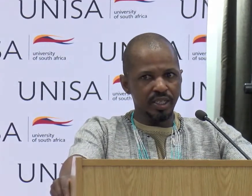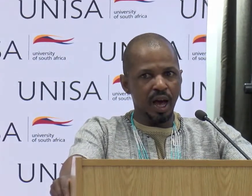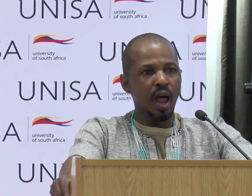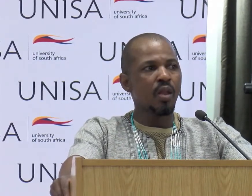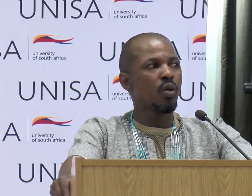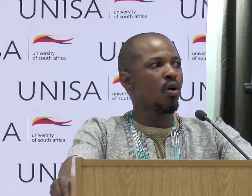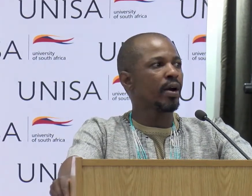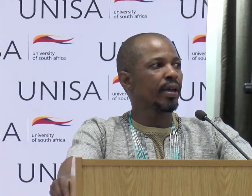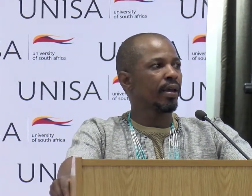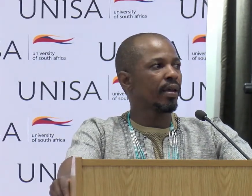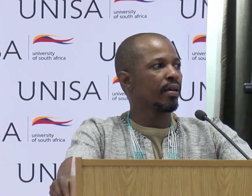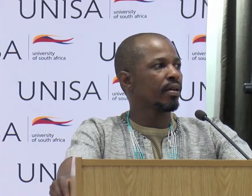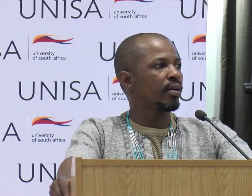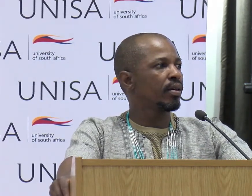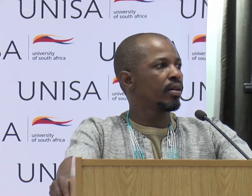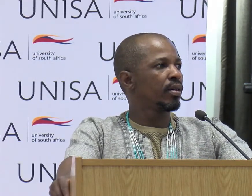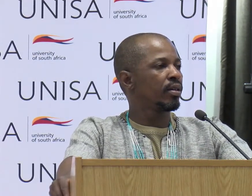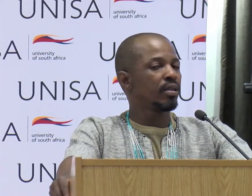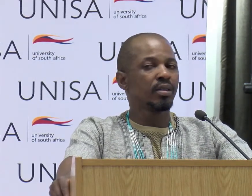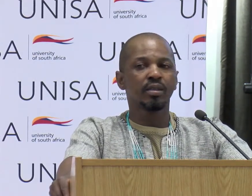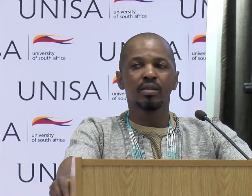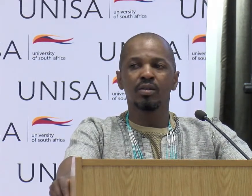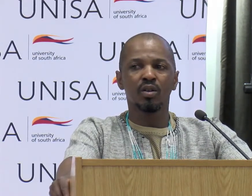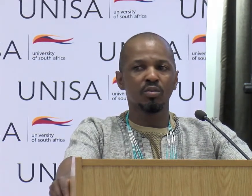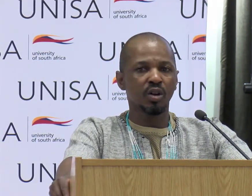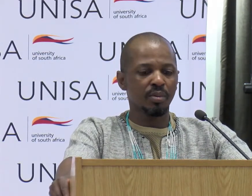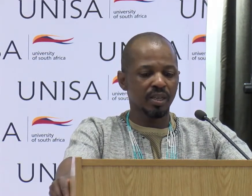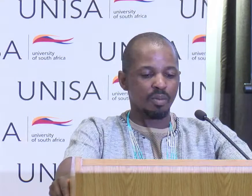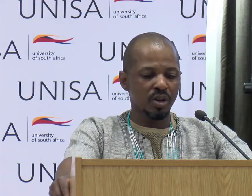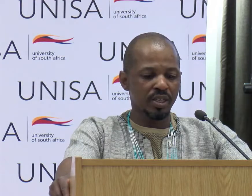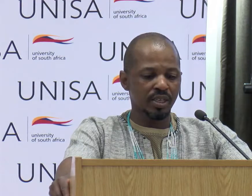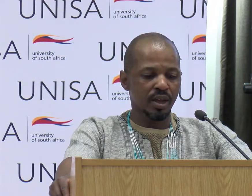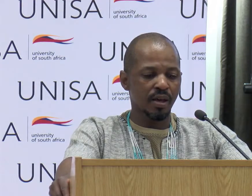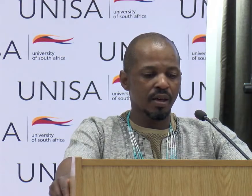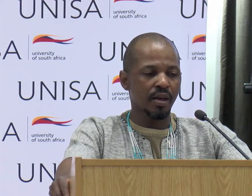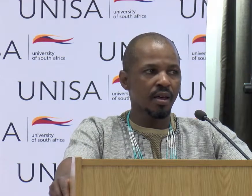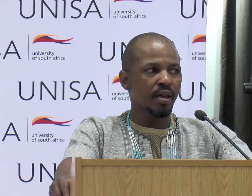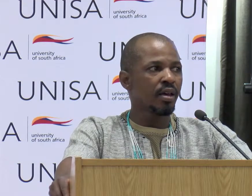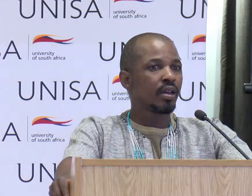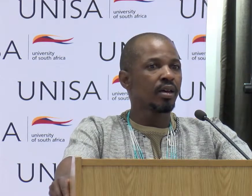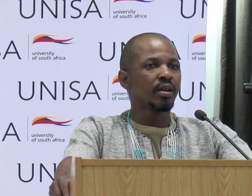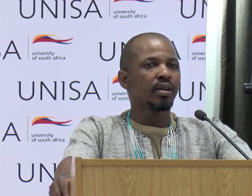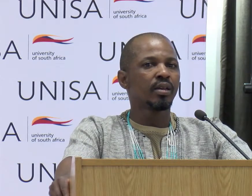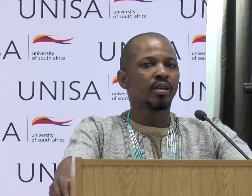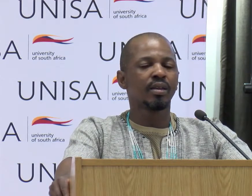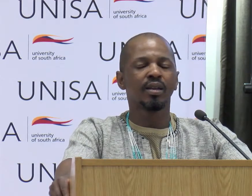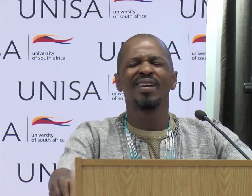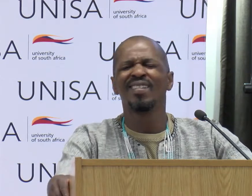Ngiyabulisa nonke. Wonke umuntu lapha ndiyabulisa.